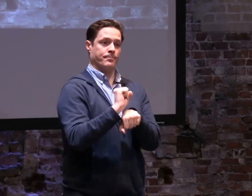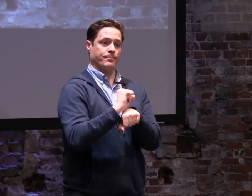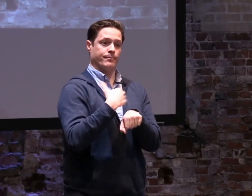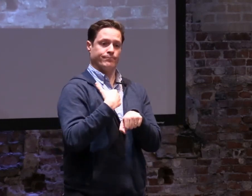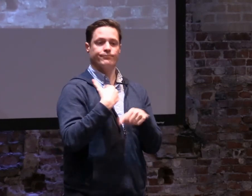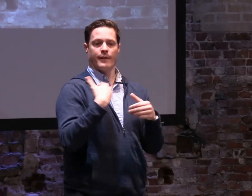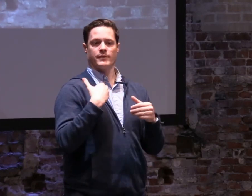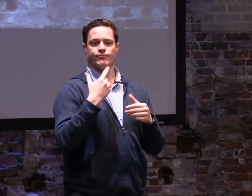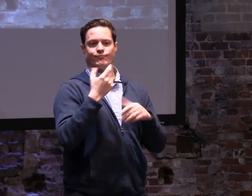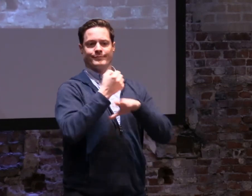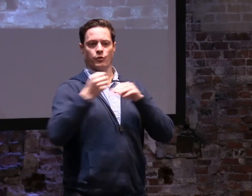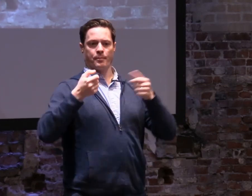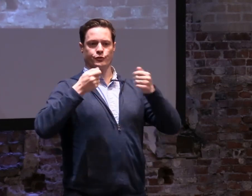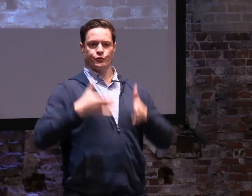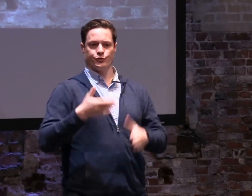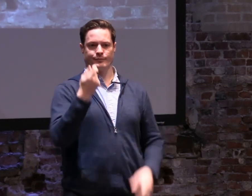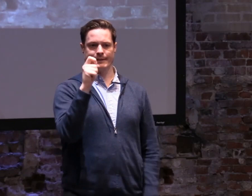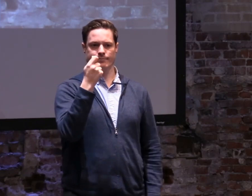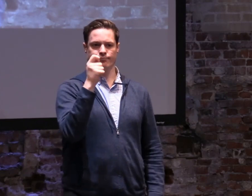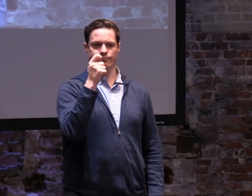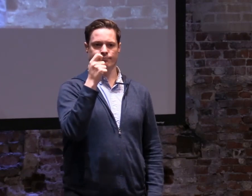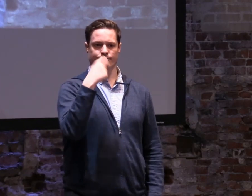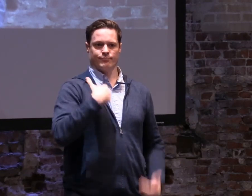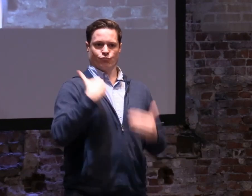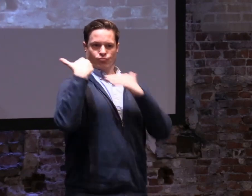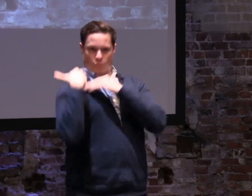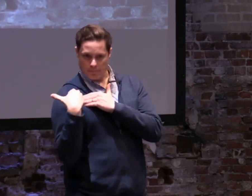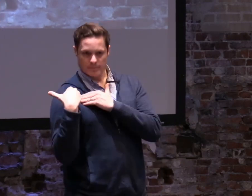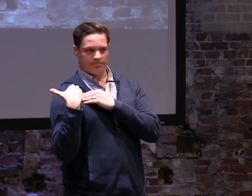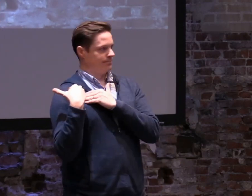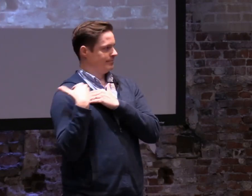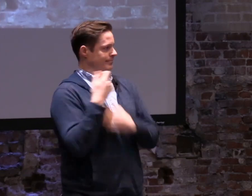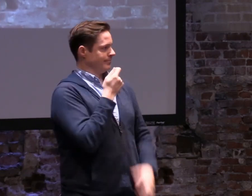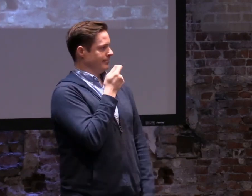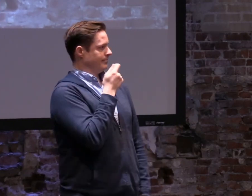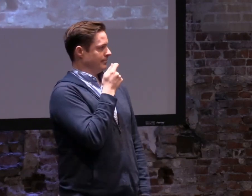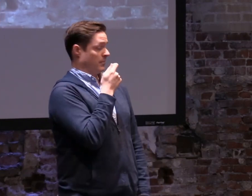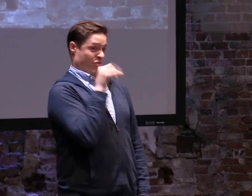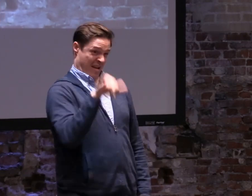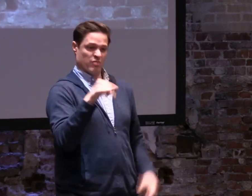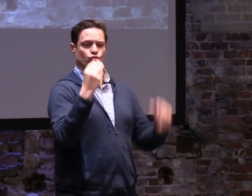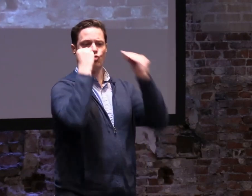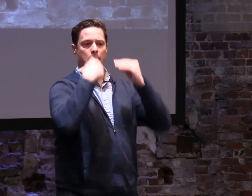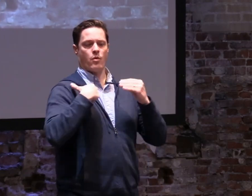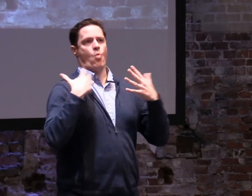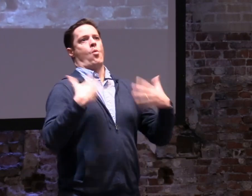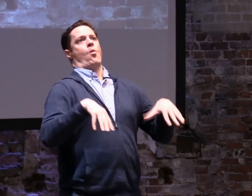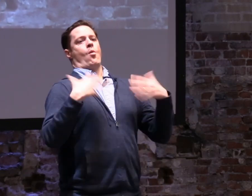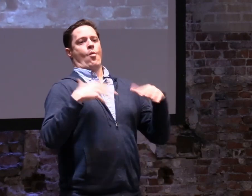from the National Theater of the Deaf. It's a key. I was actually responsible.